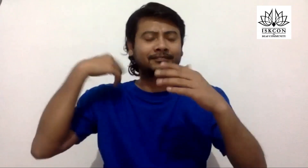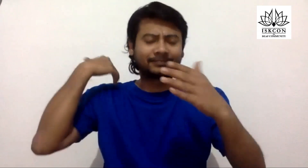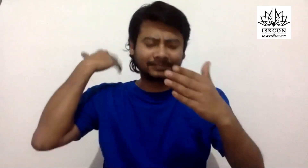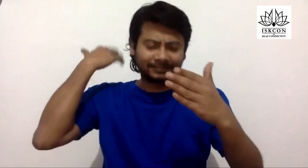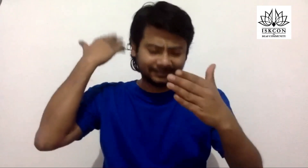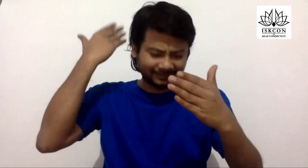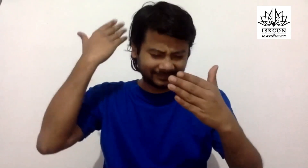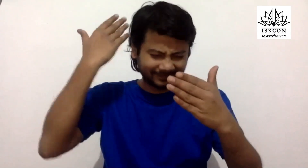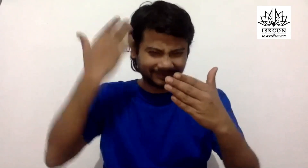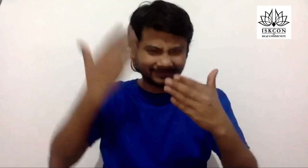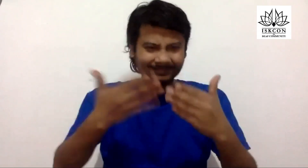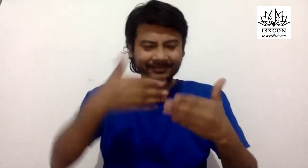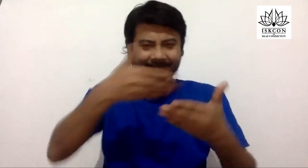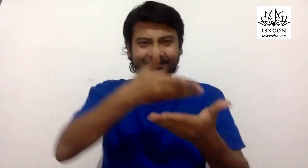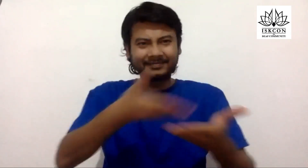knowledge, and bliss.